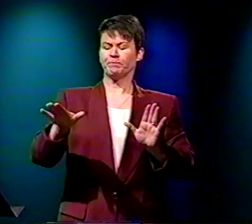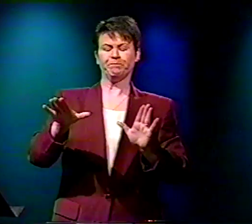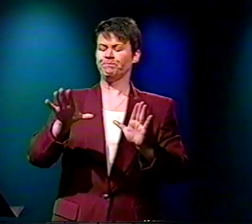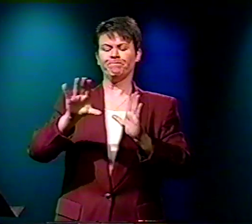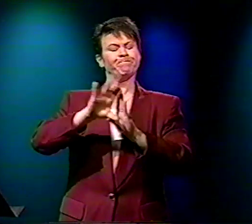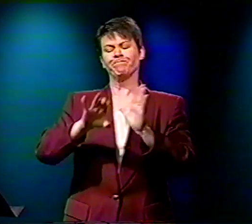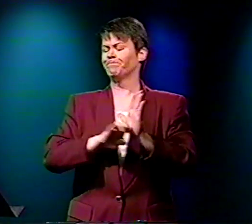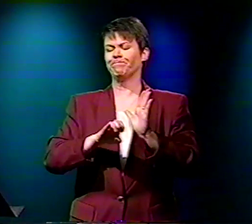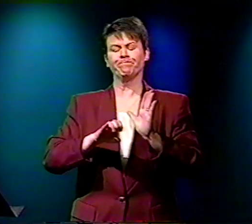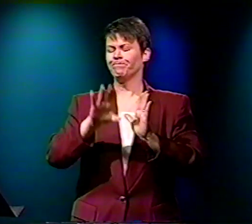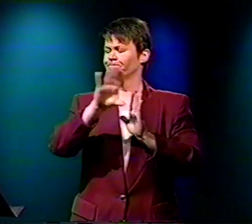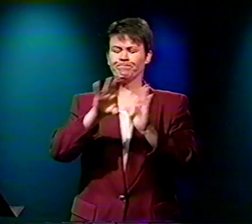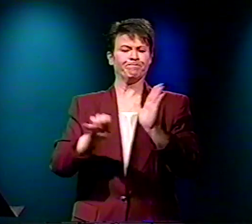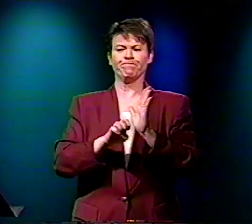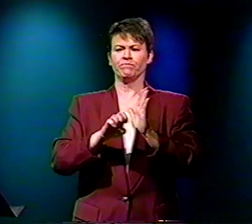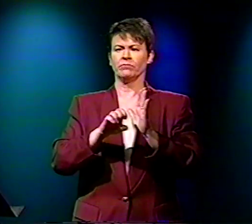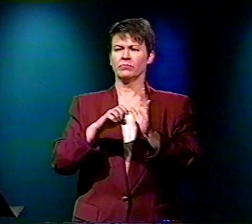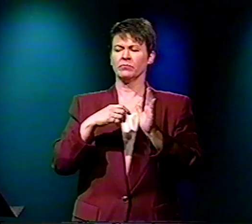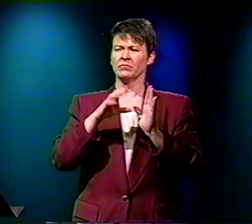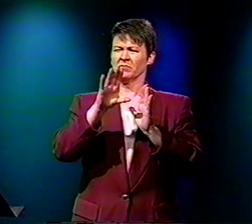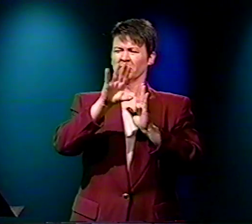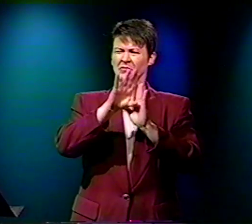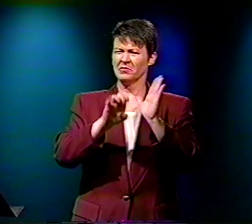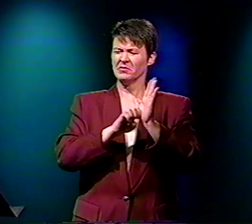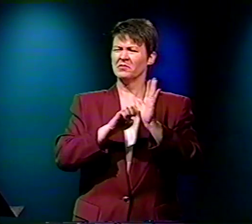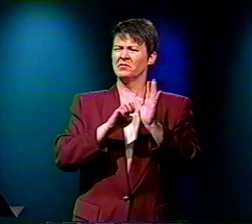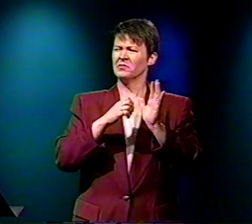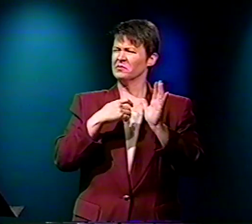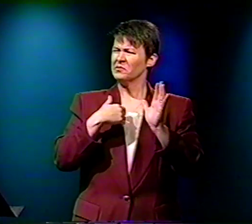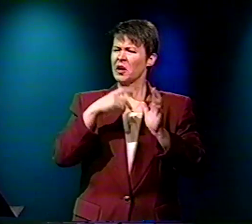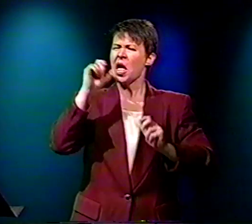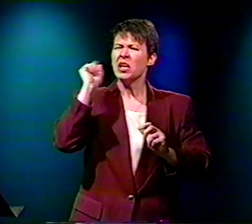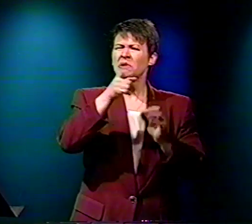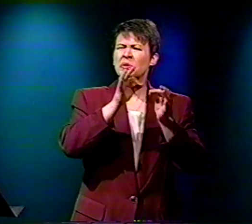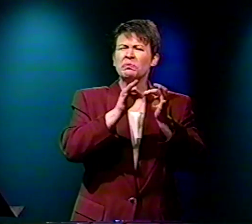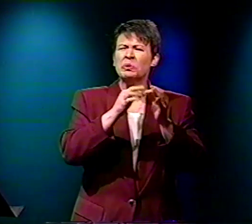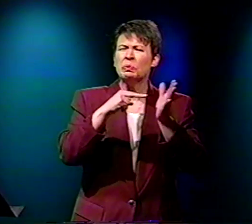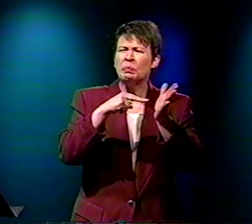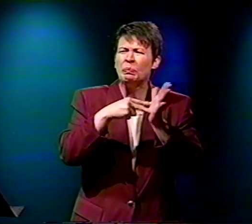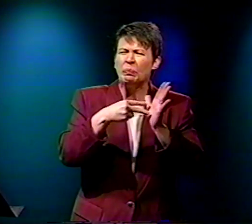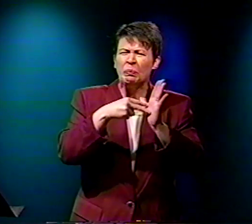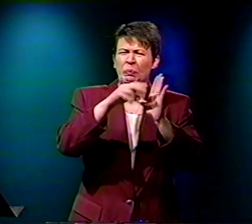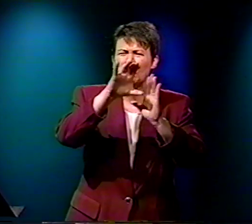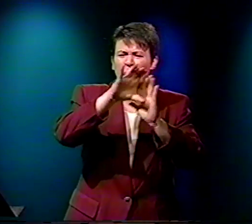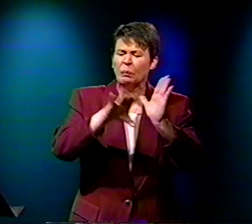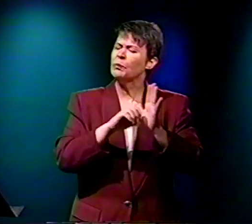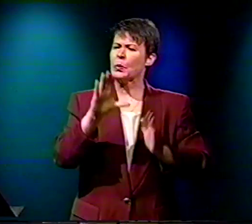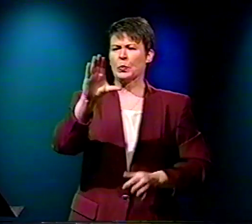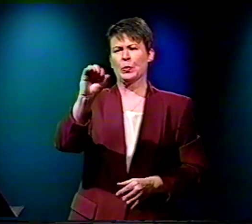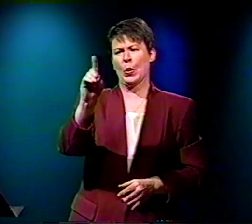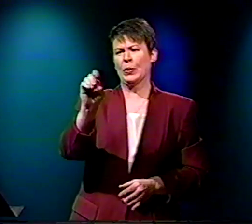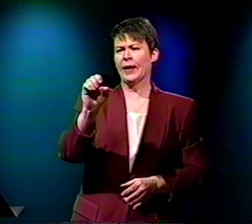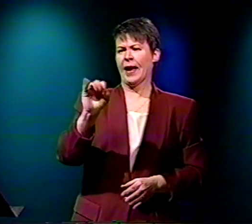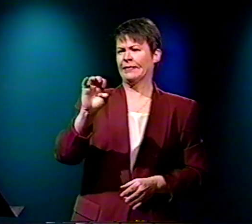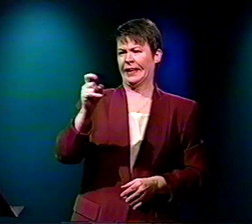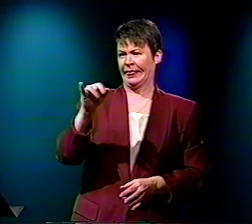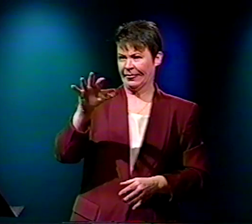and the interpreter will say, "No, code of ethics, I can't answer your questions." And so the deaf person will say, "Well, what do you mean by